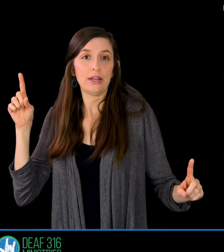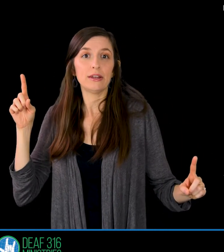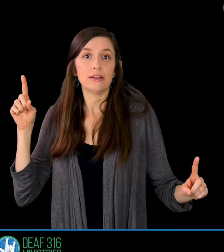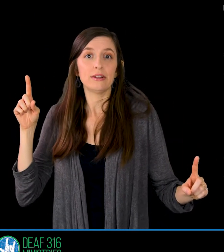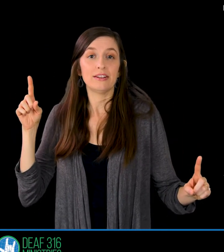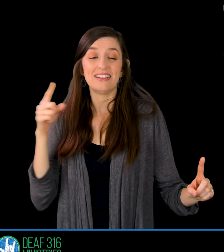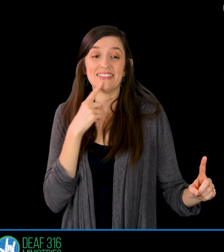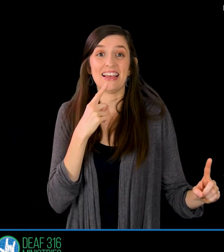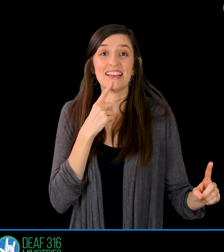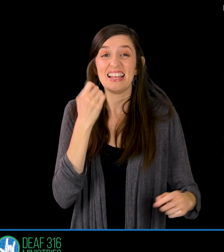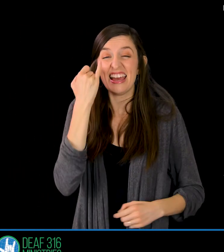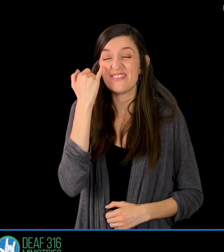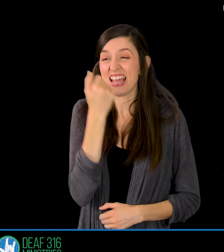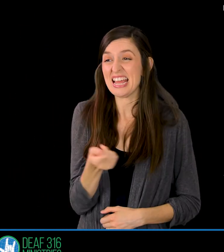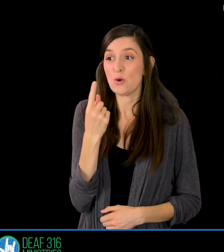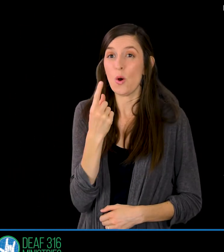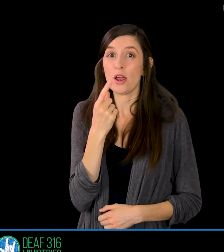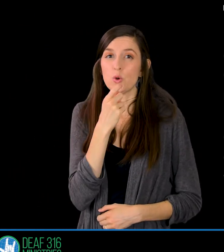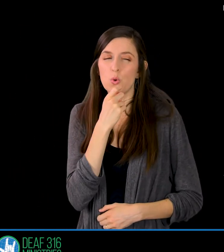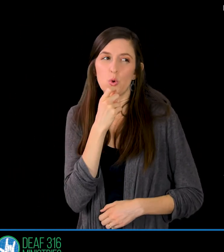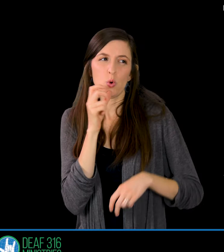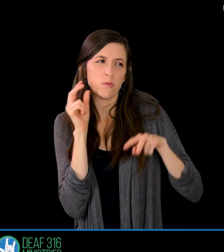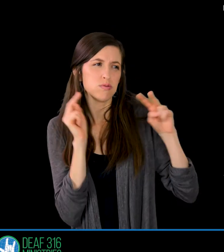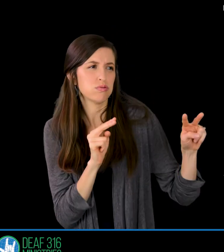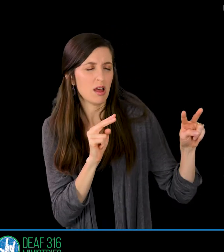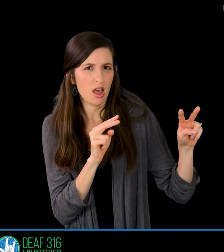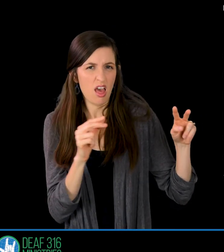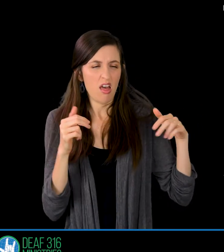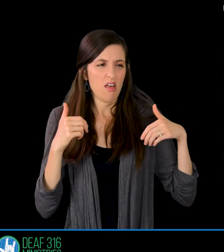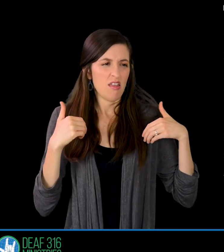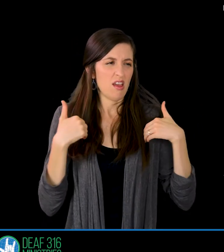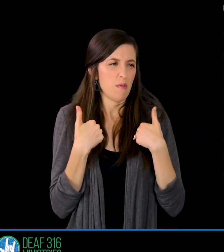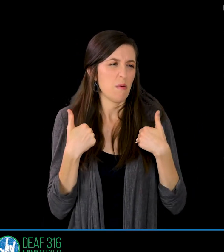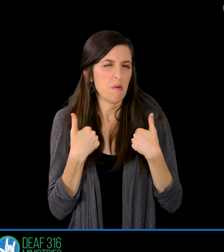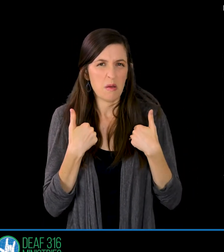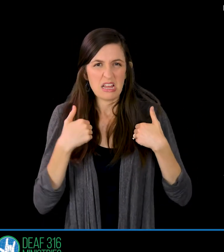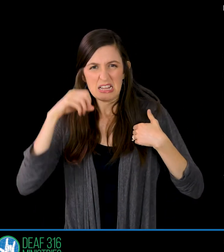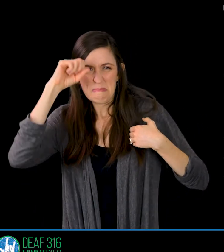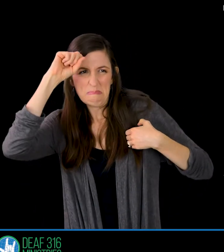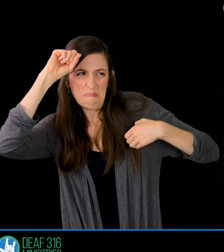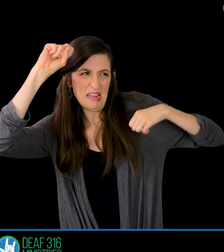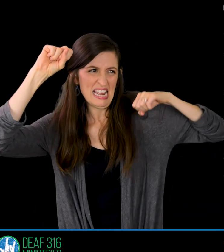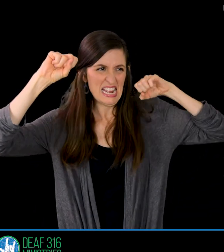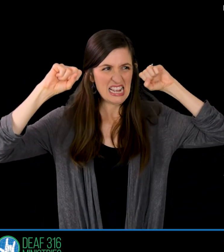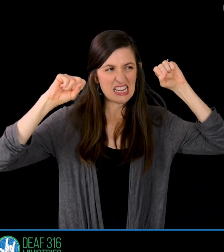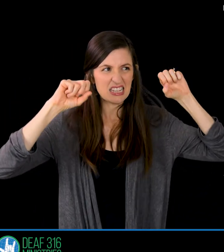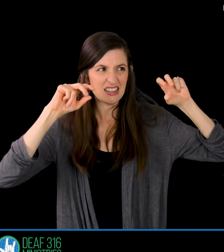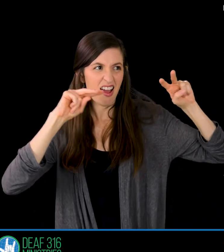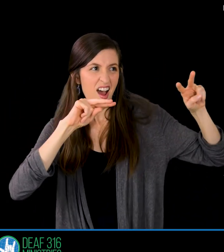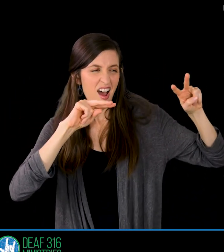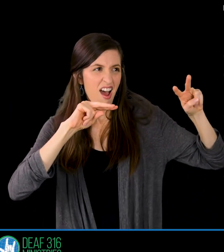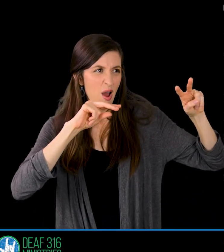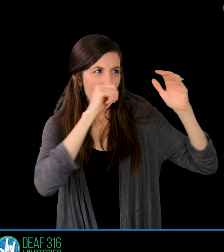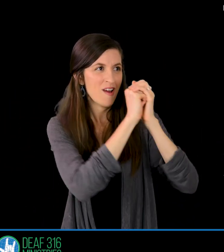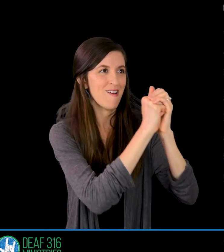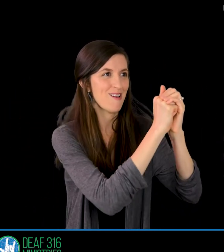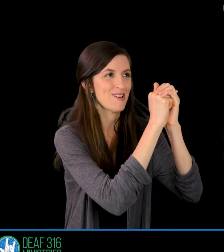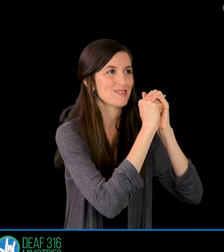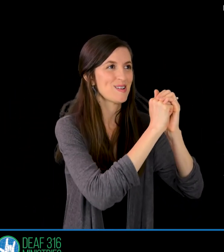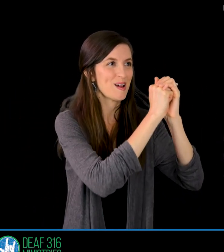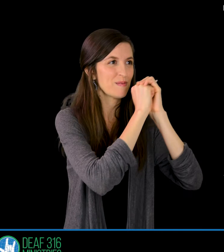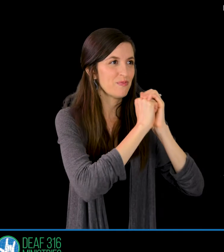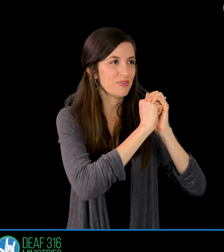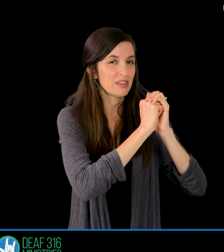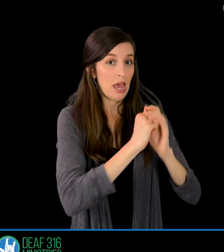there revelation 14 9 to 11 if anyone worships the beast and its image and receives a mark on his forehead